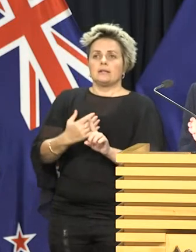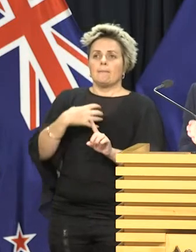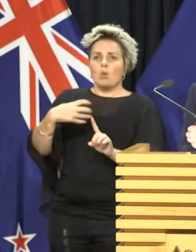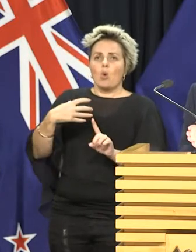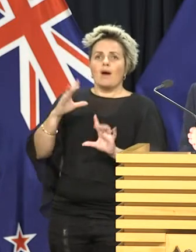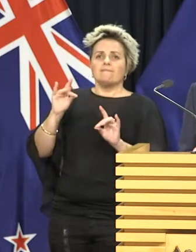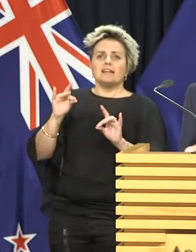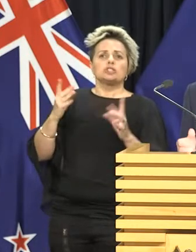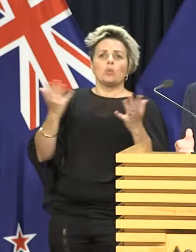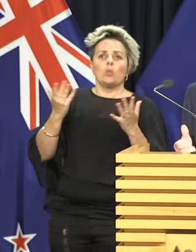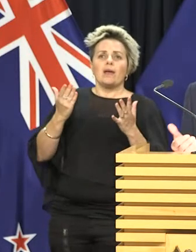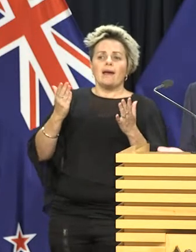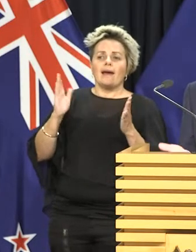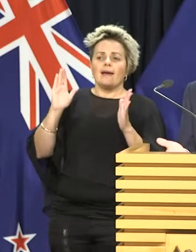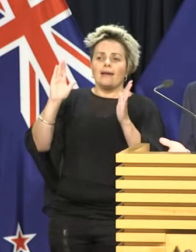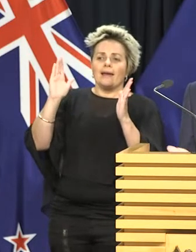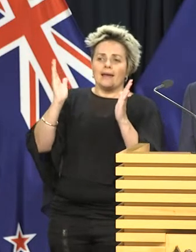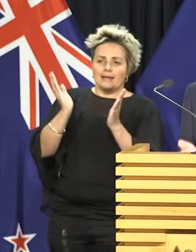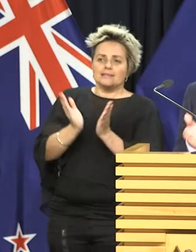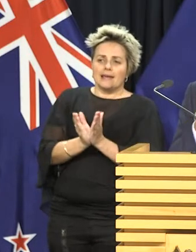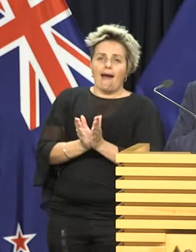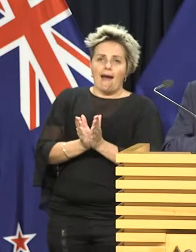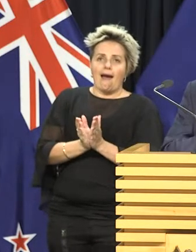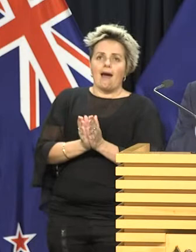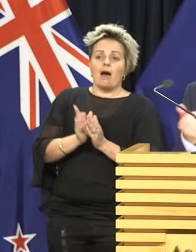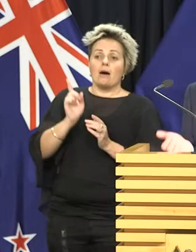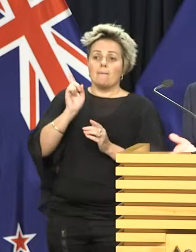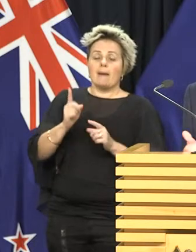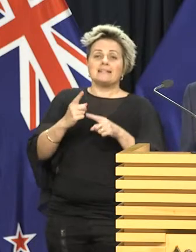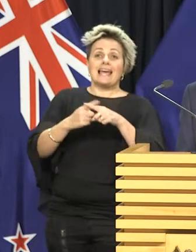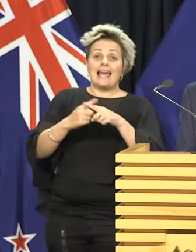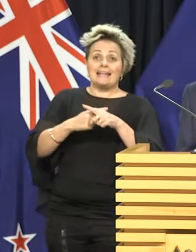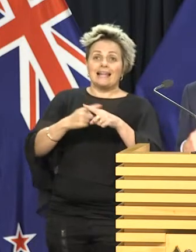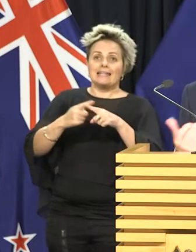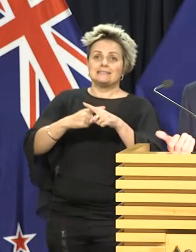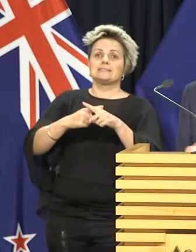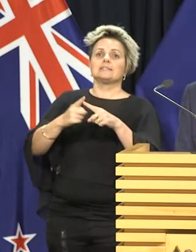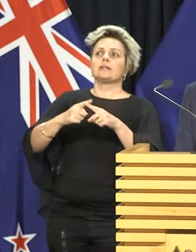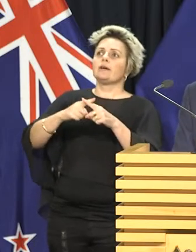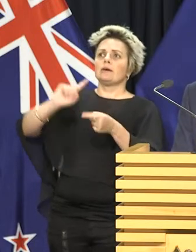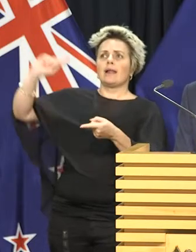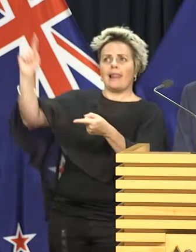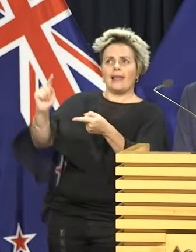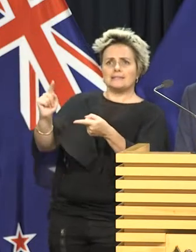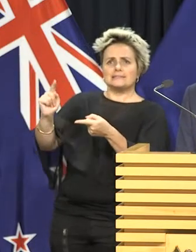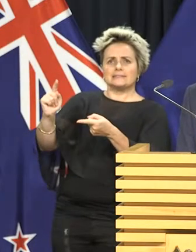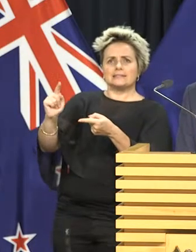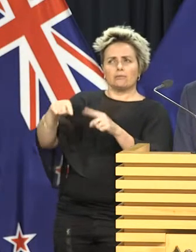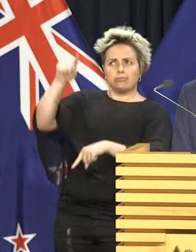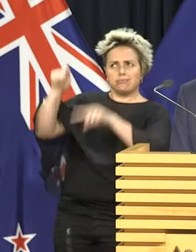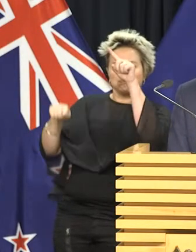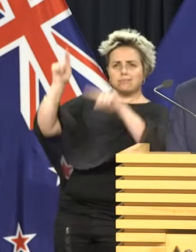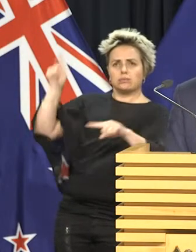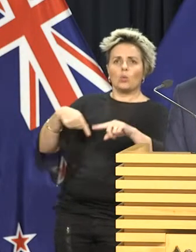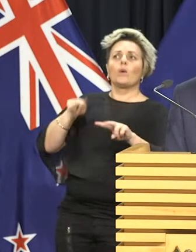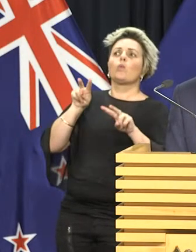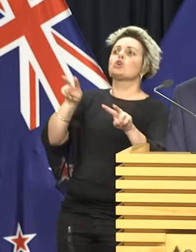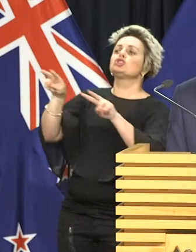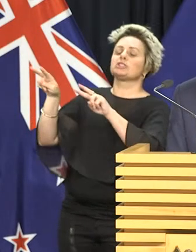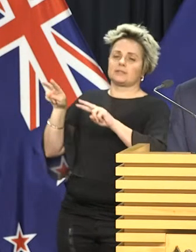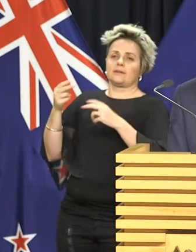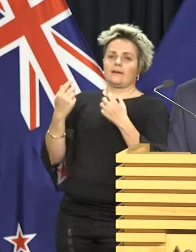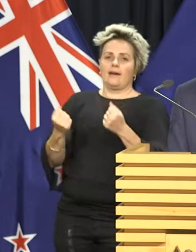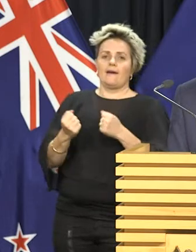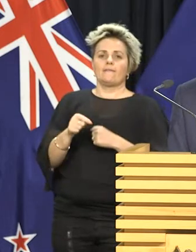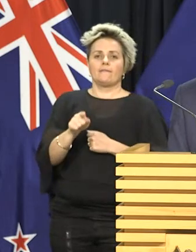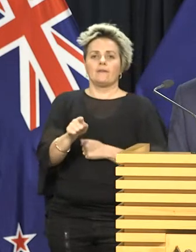infection rates in India, but a decline in infection rates in the UK and the USA, so we're watching that on a regular basis. The only routes that are higher